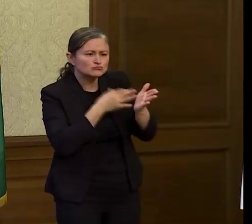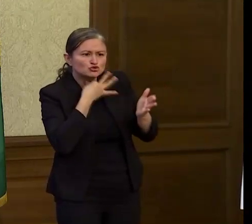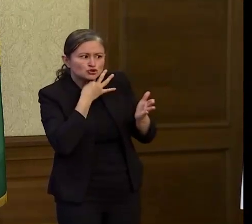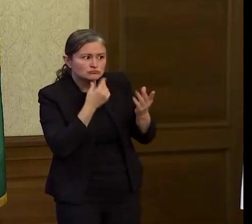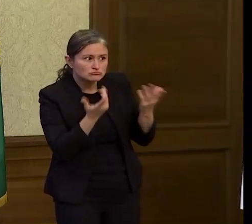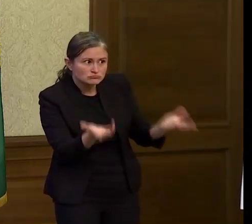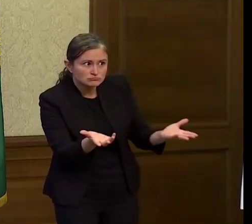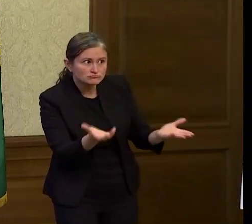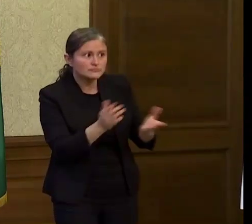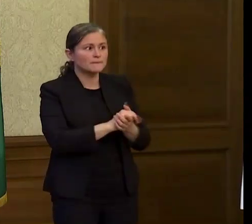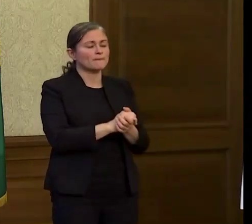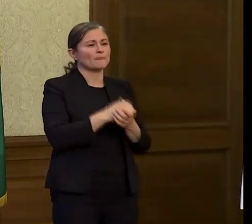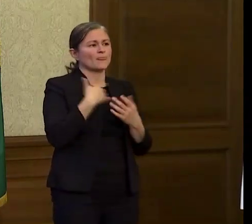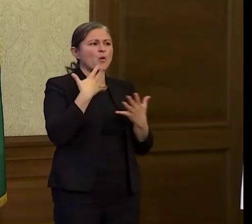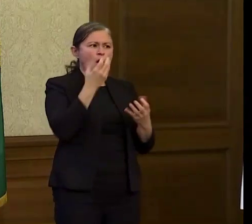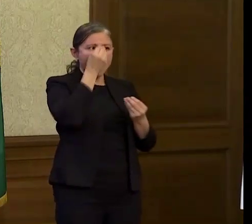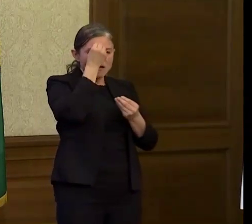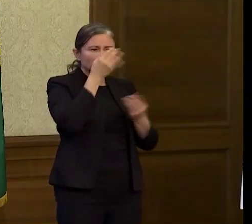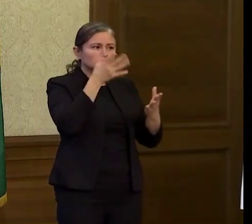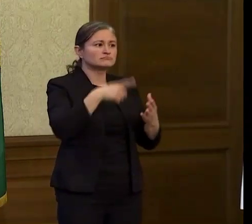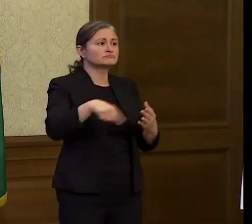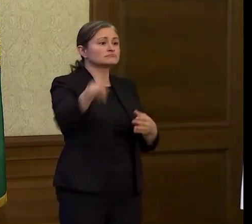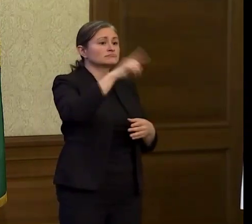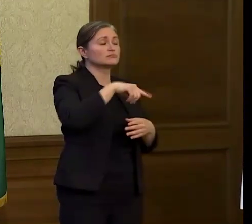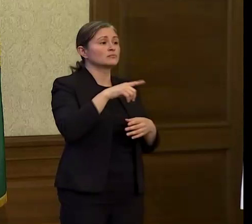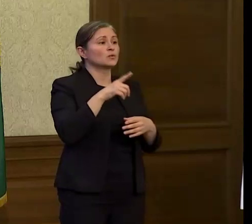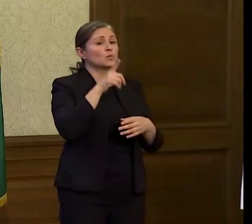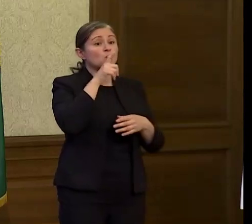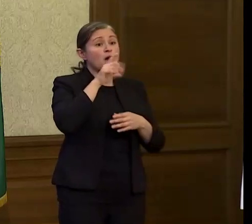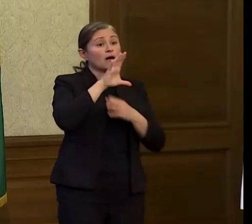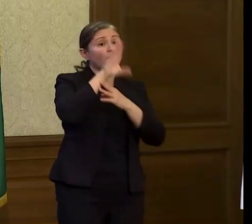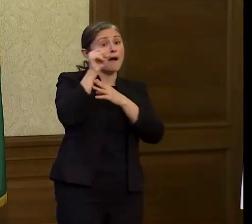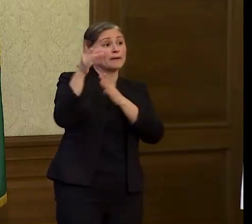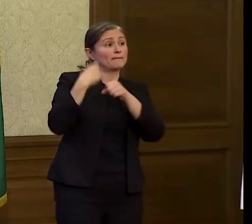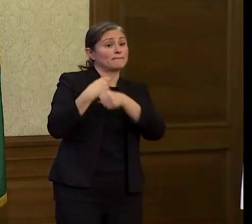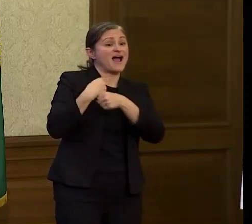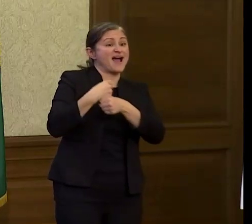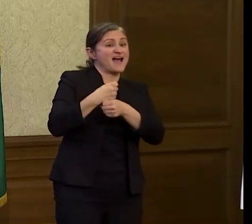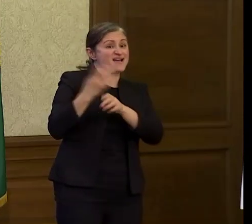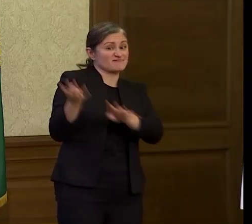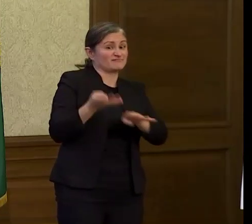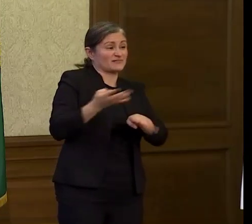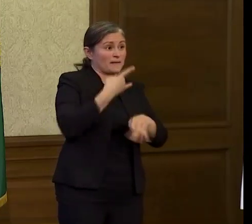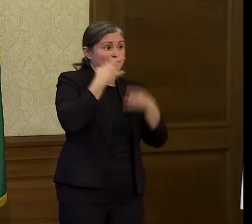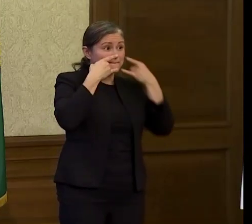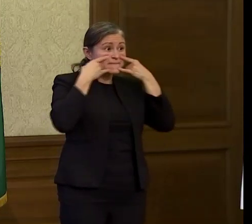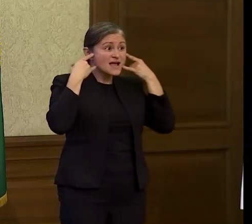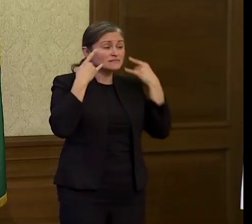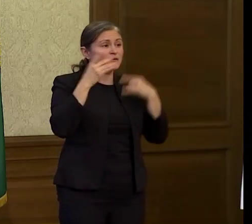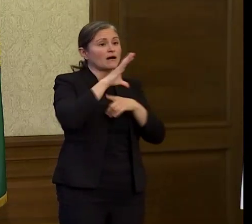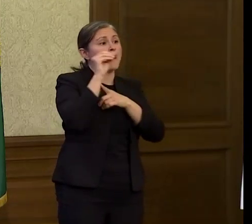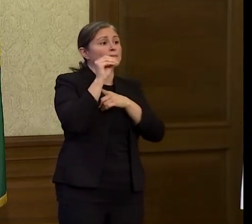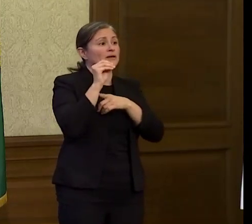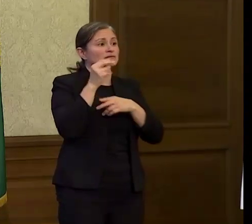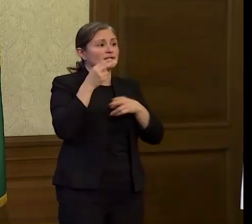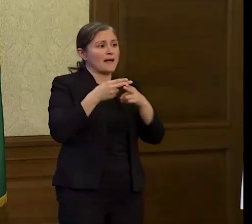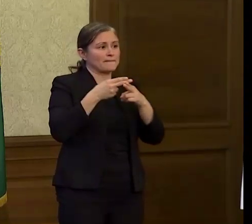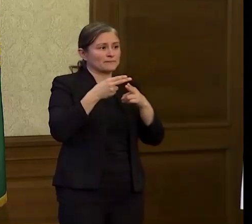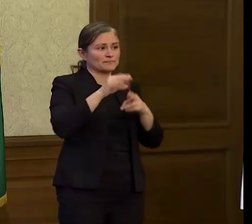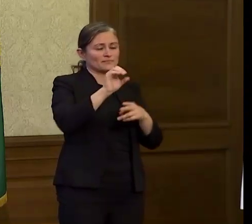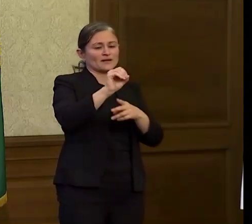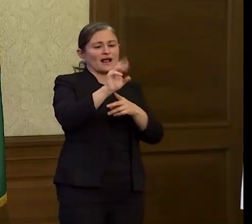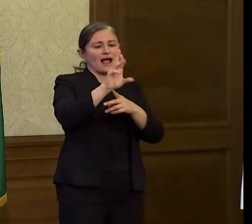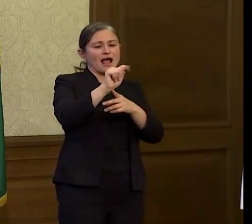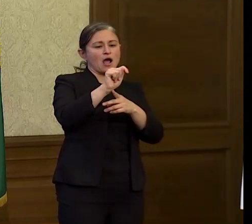the manufacturers like Outdoor Research that are going to be doing thousands of masks for the state of Washington. We hope